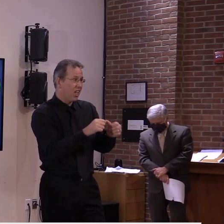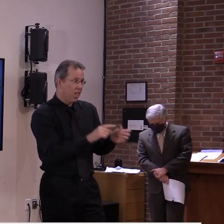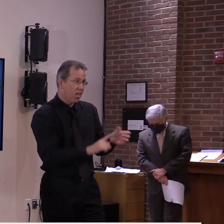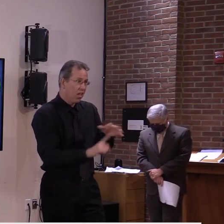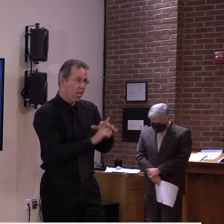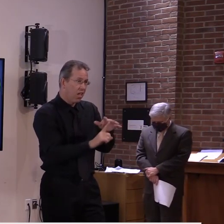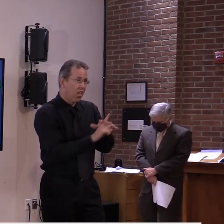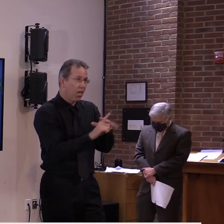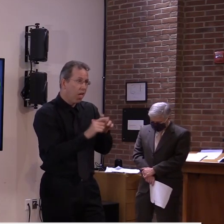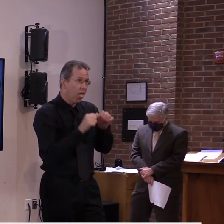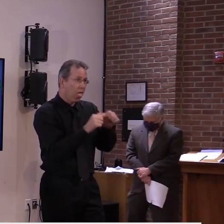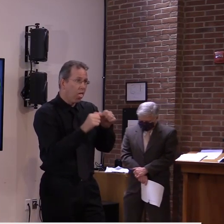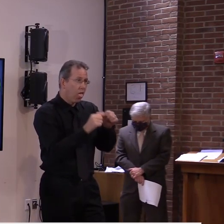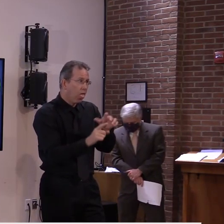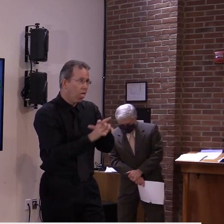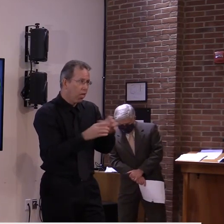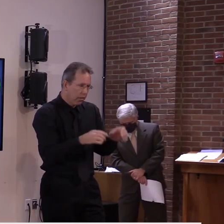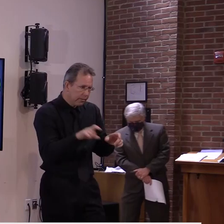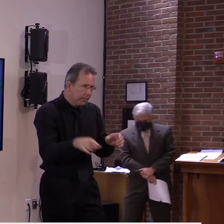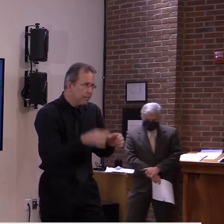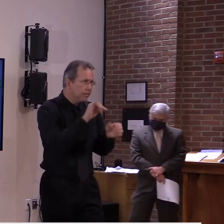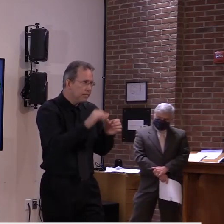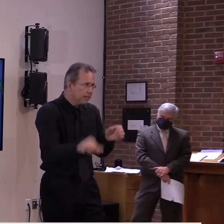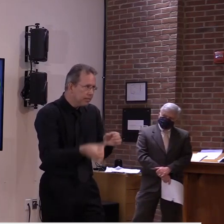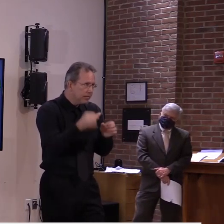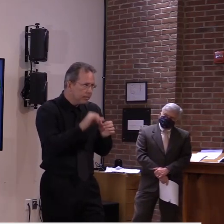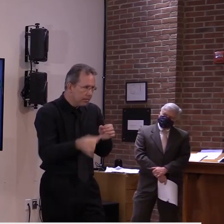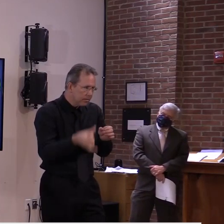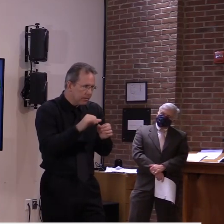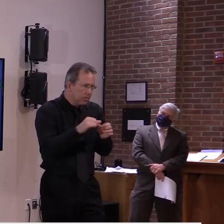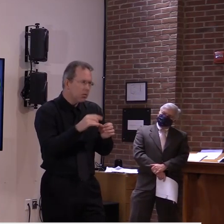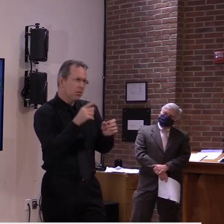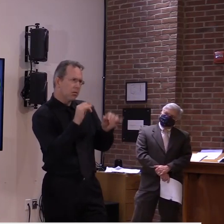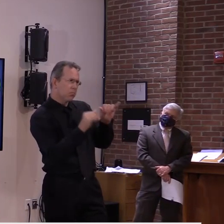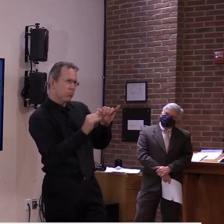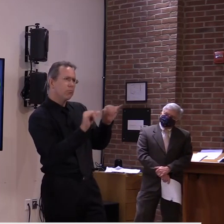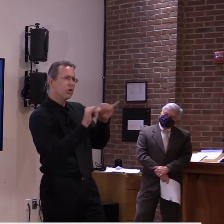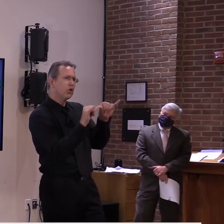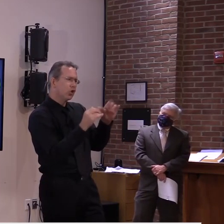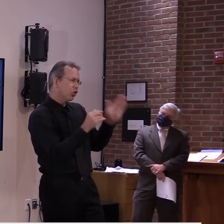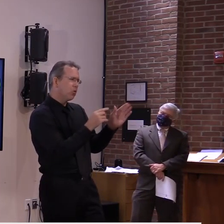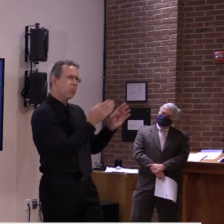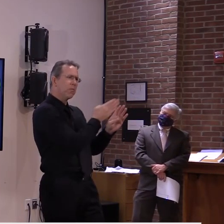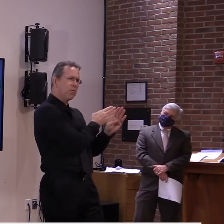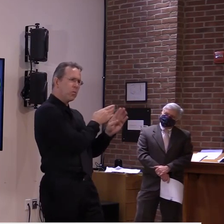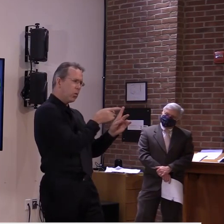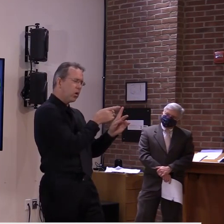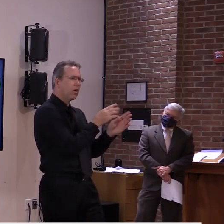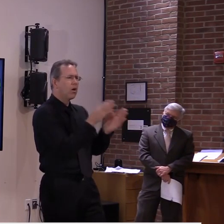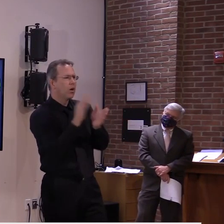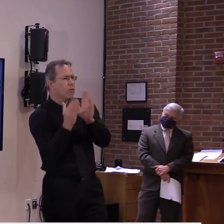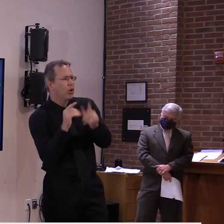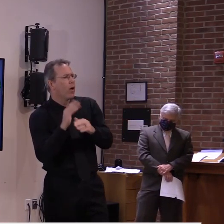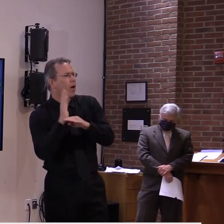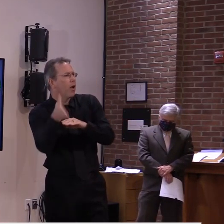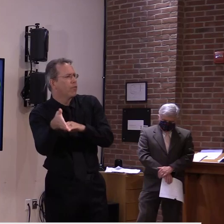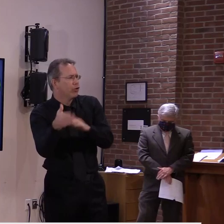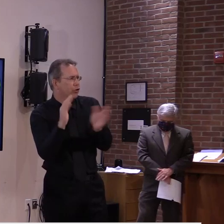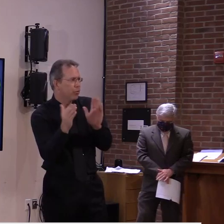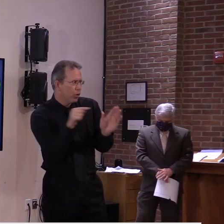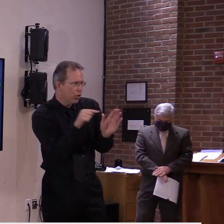and know when there's going to be changes in that. Burlington's been doing it for quite a number of months now,